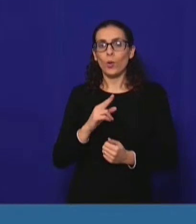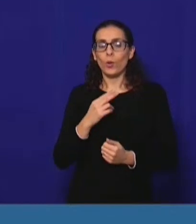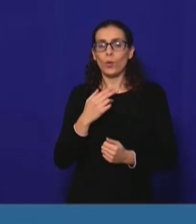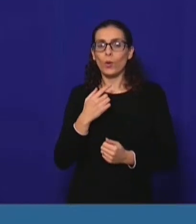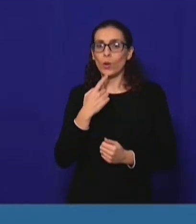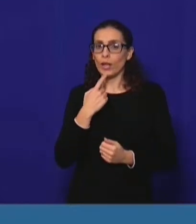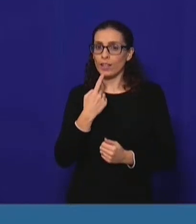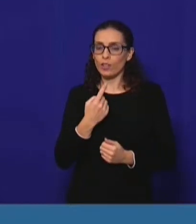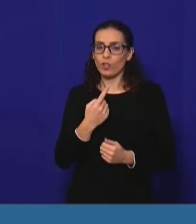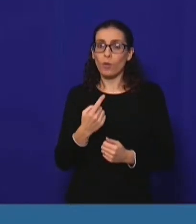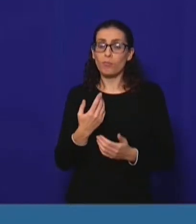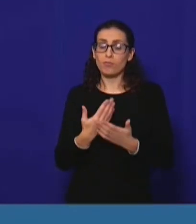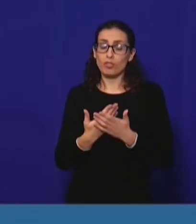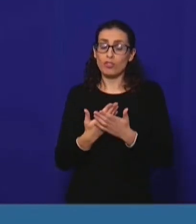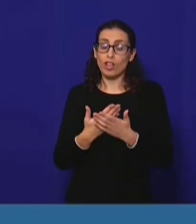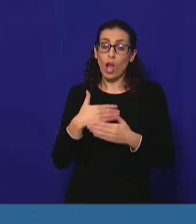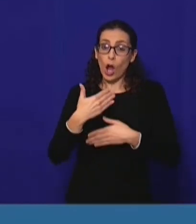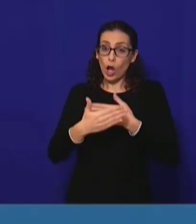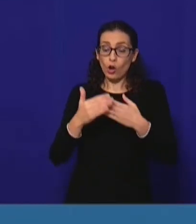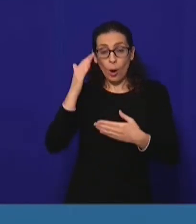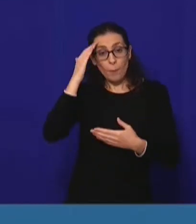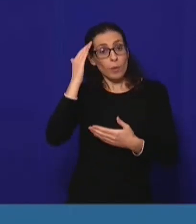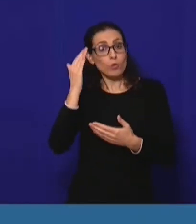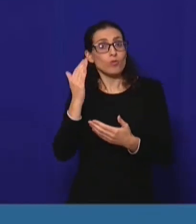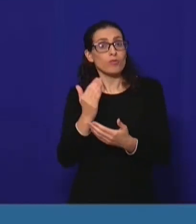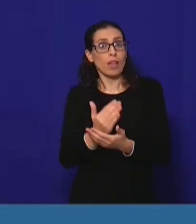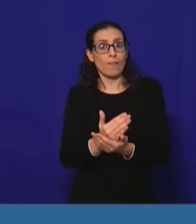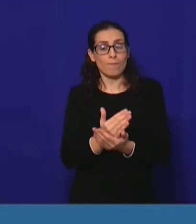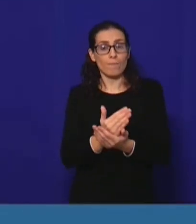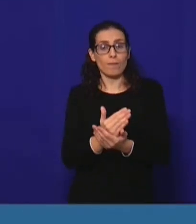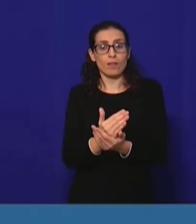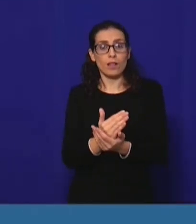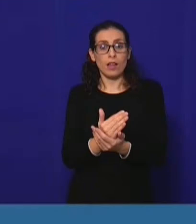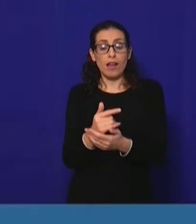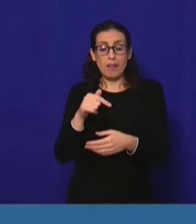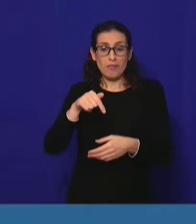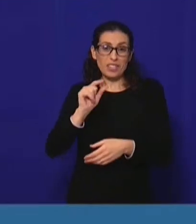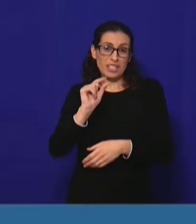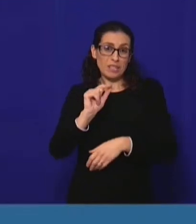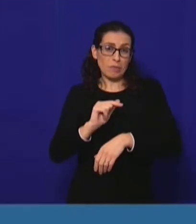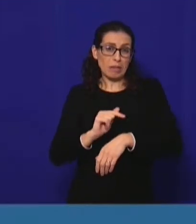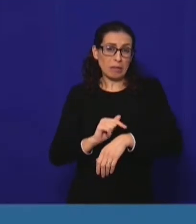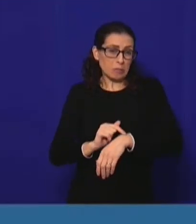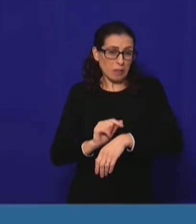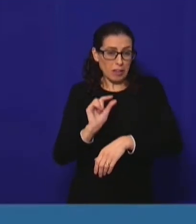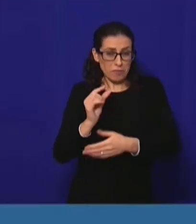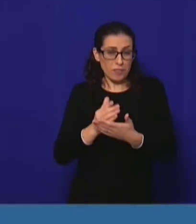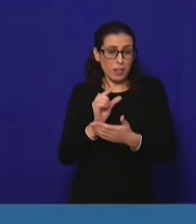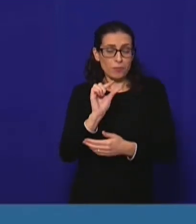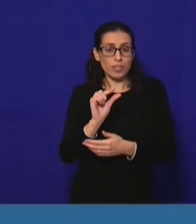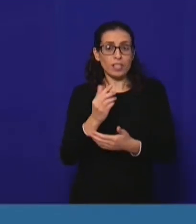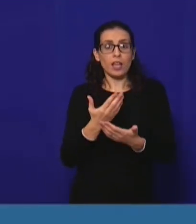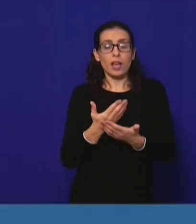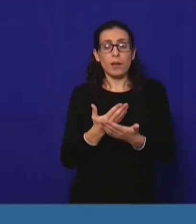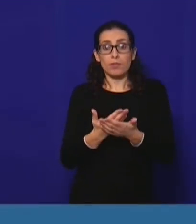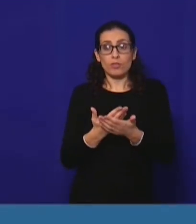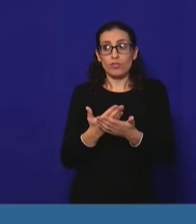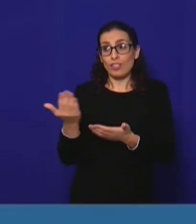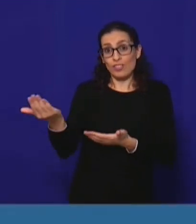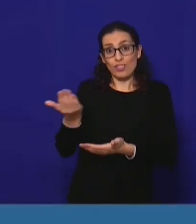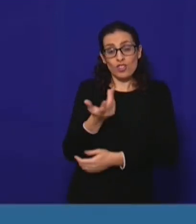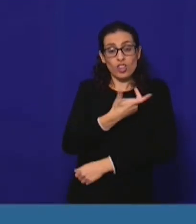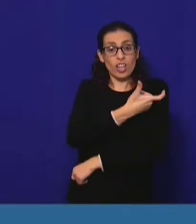biex inkomplu nżommu ruħna safe. Importanti li issa baqalna ftit żmien li issa orbot ħafna